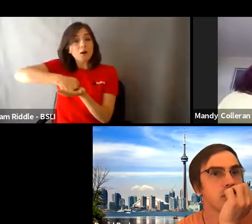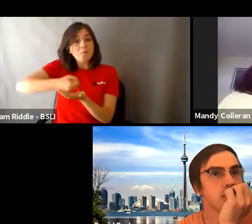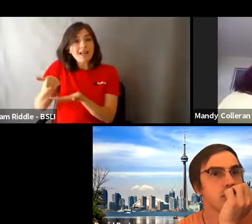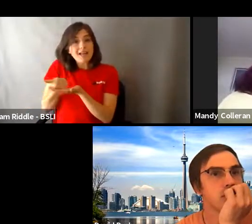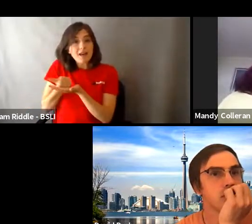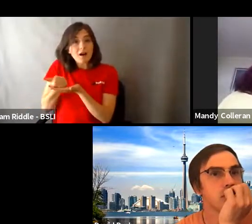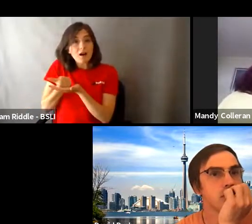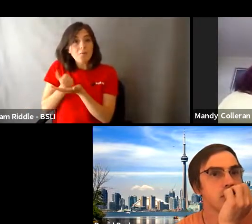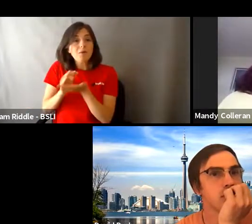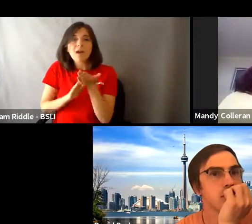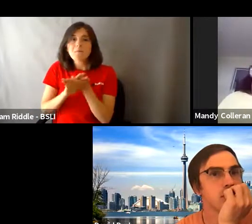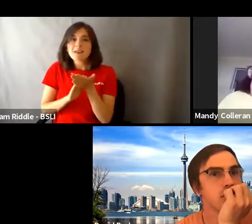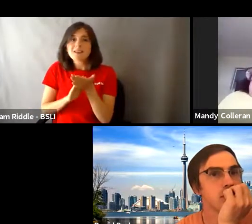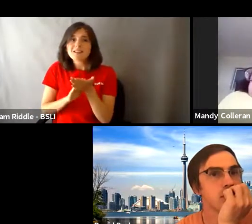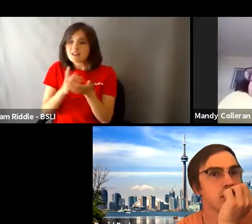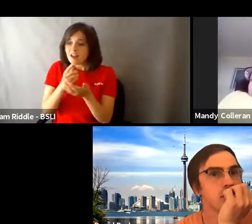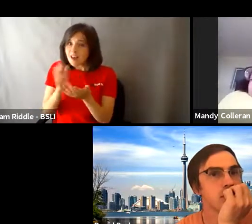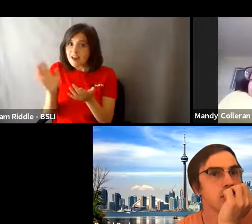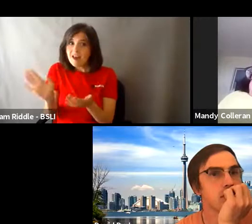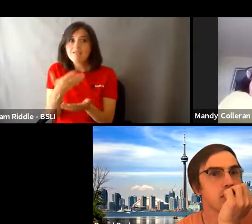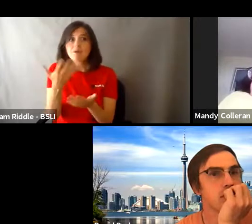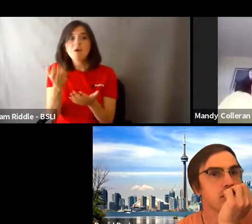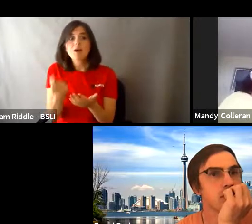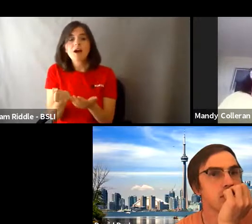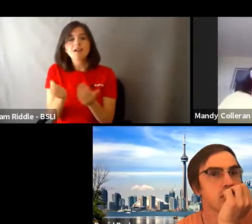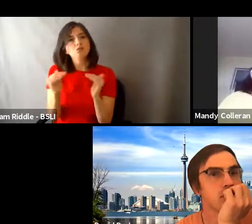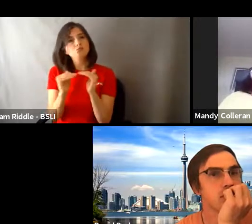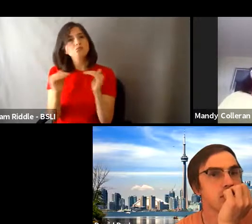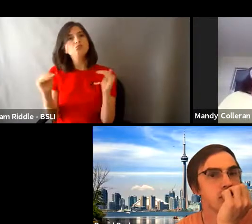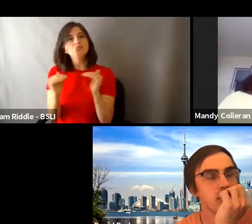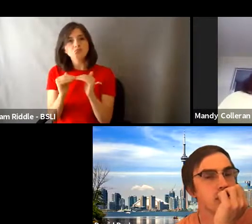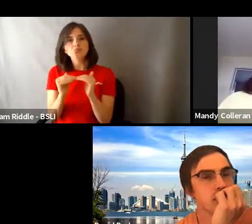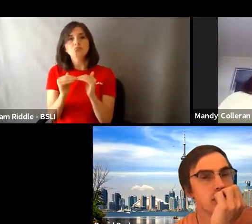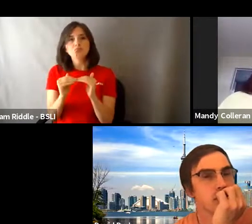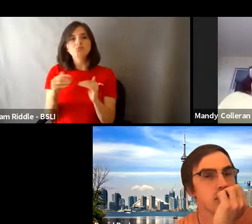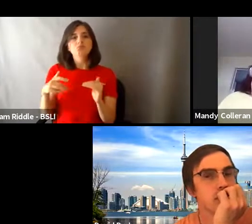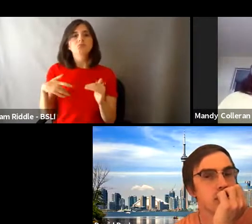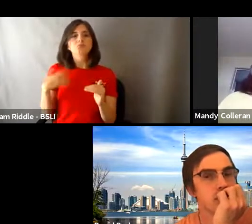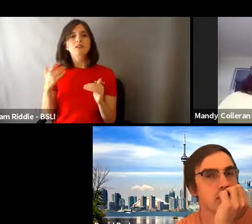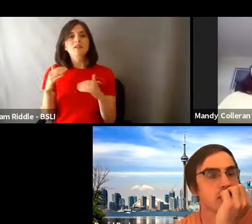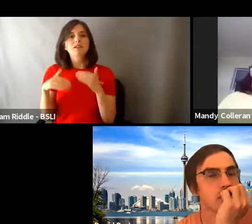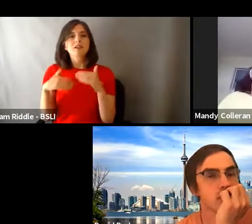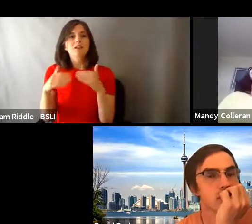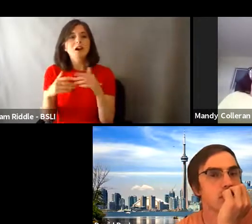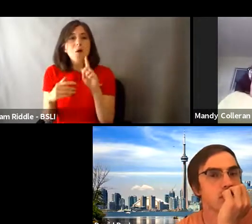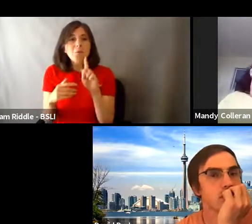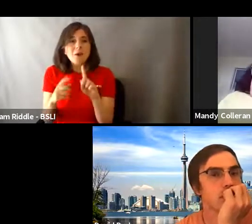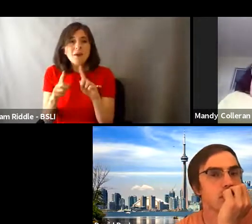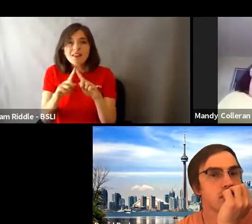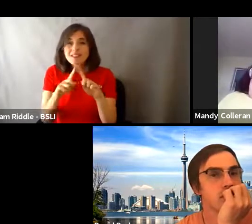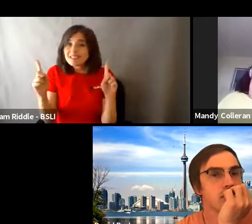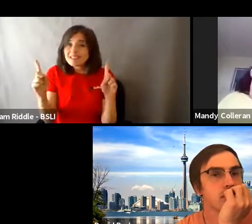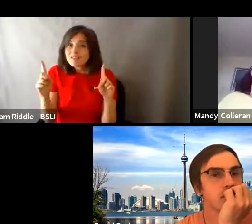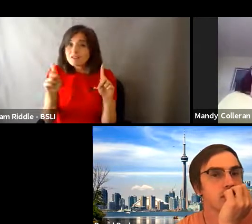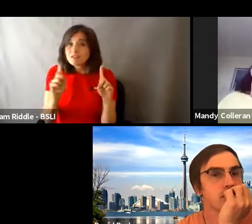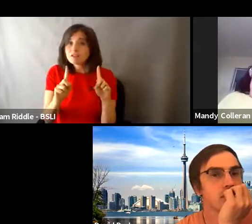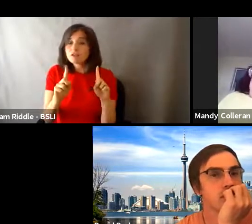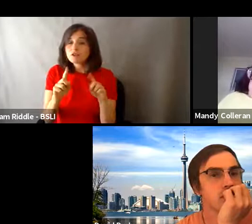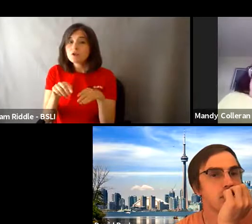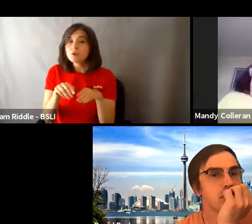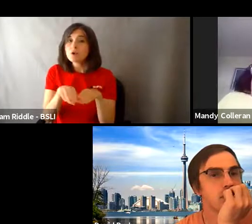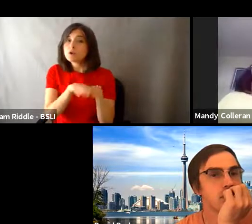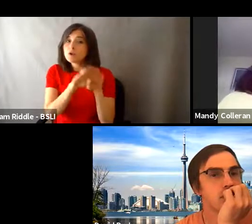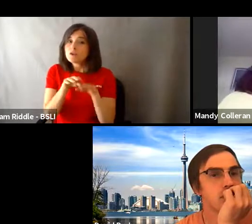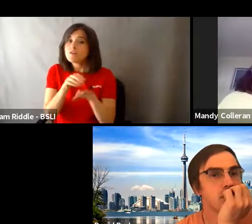living. But that's a different thing from a universal basic income where you give the money to everybody. You should